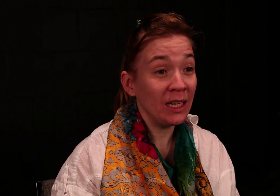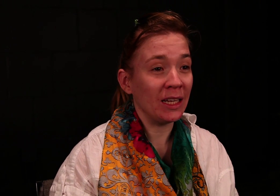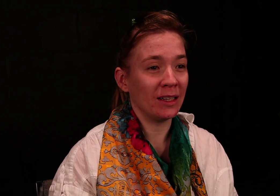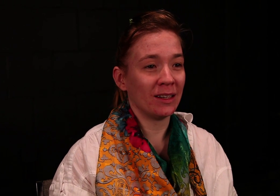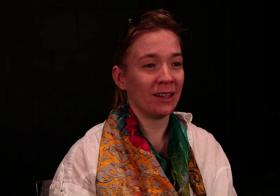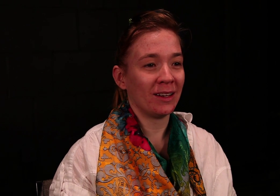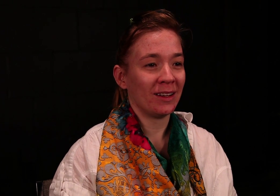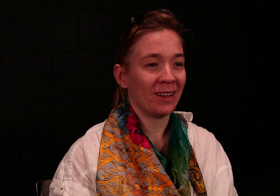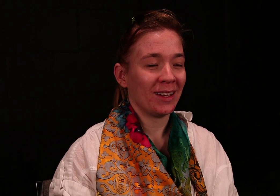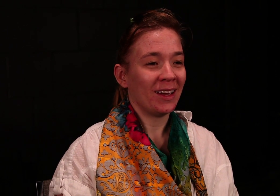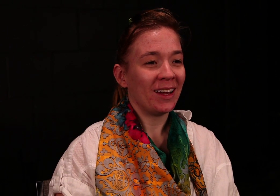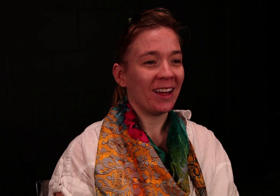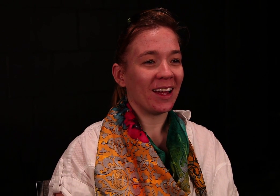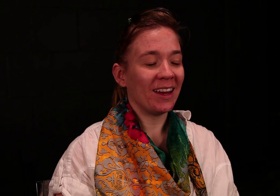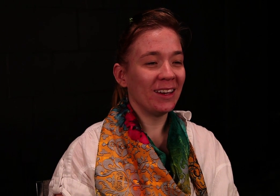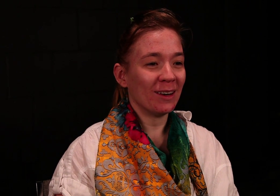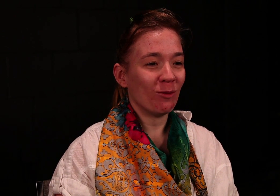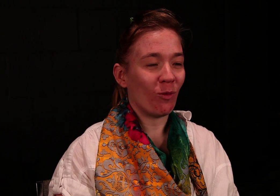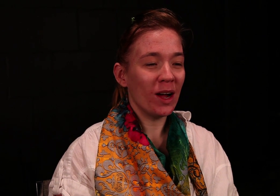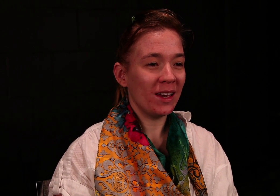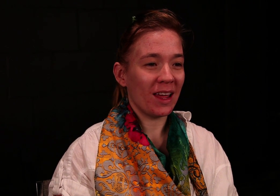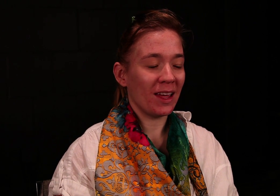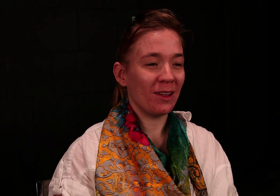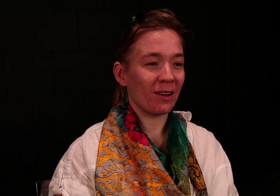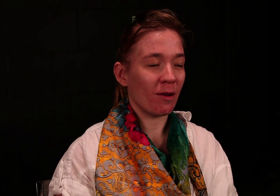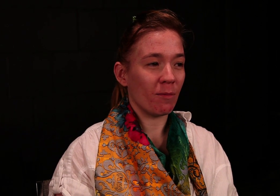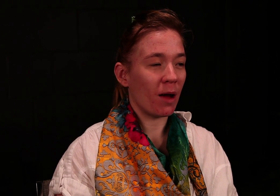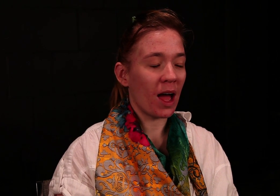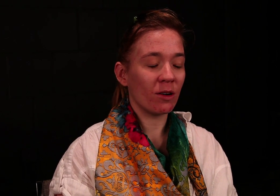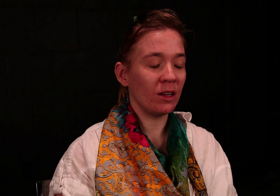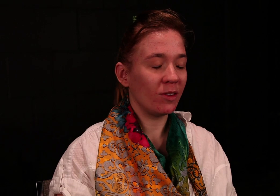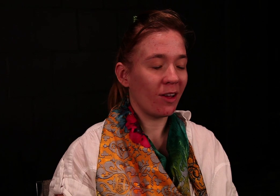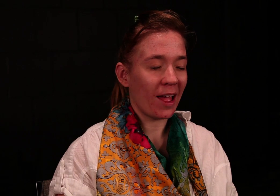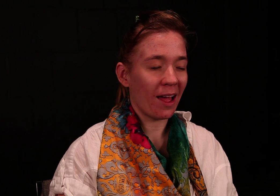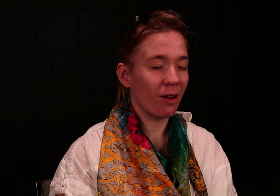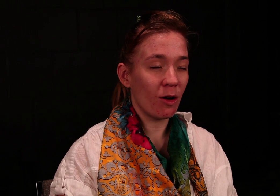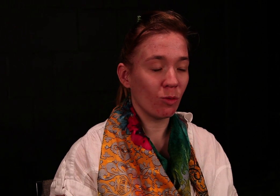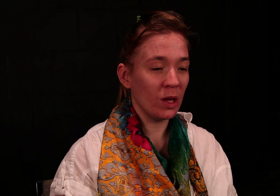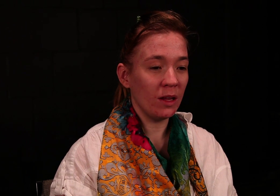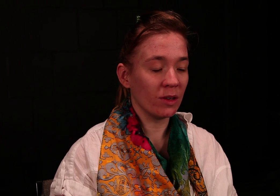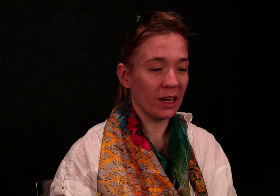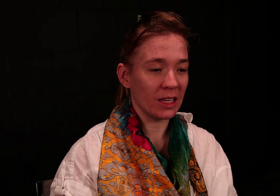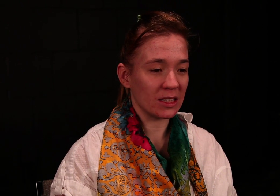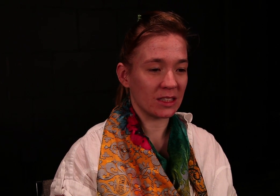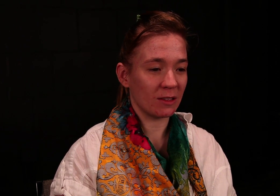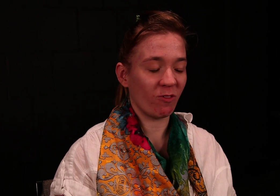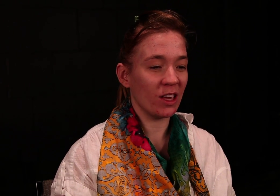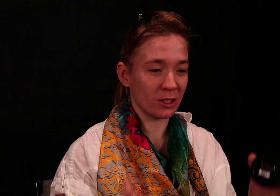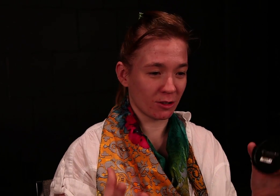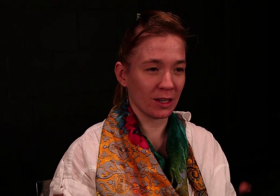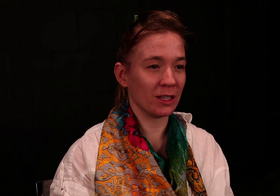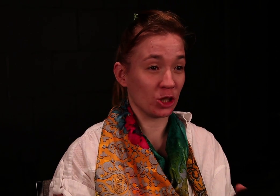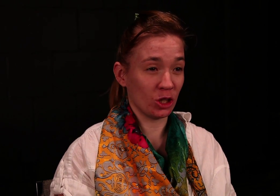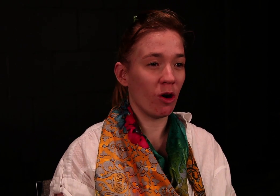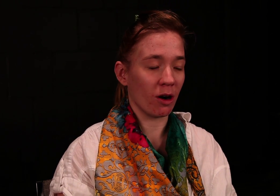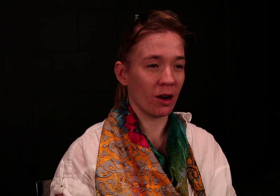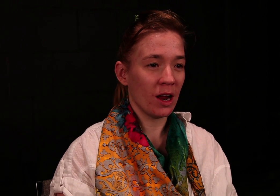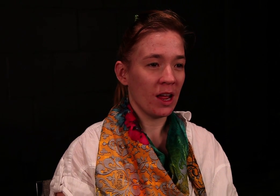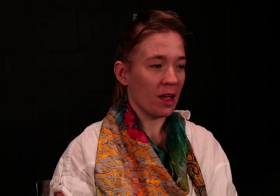green. And then one day, I don't even know how long we even let it fester in this jar. I mean,